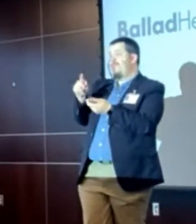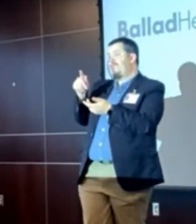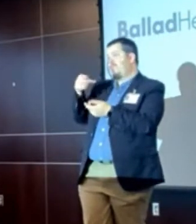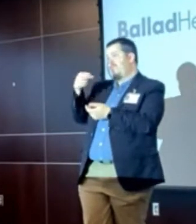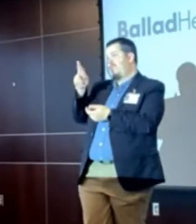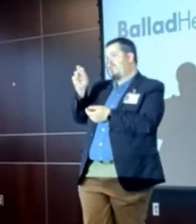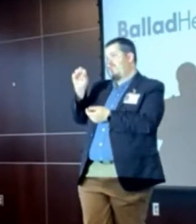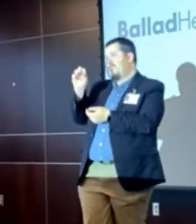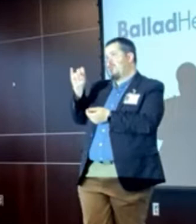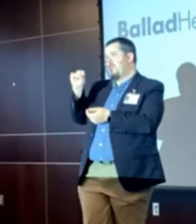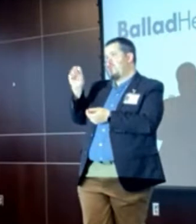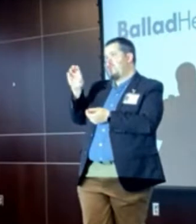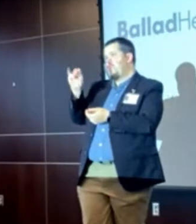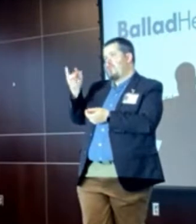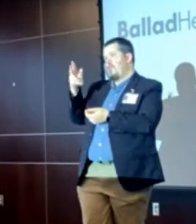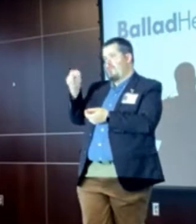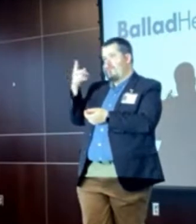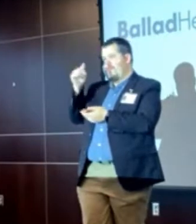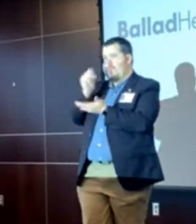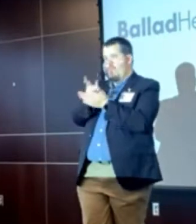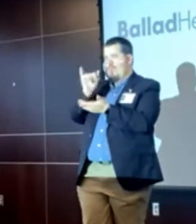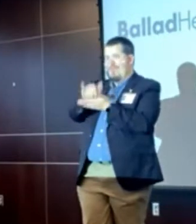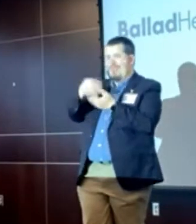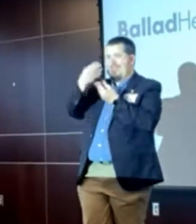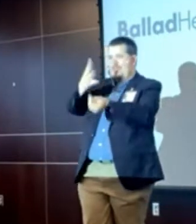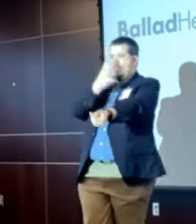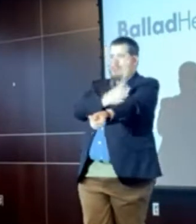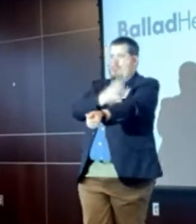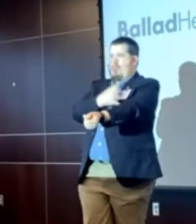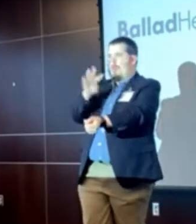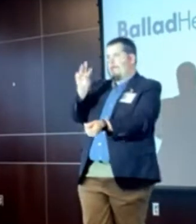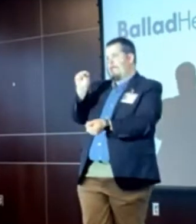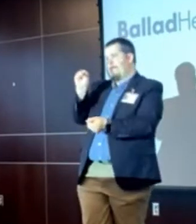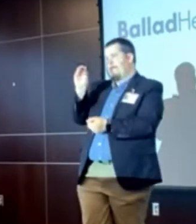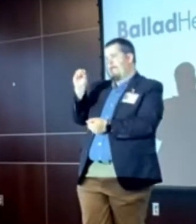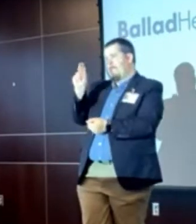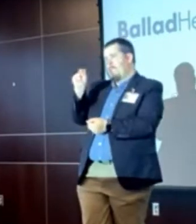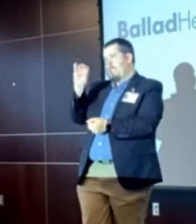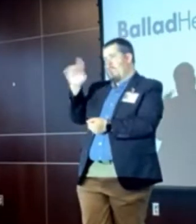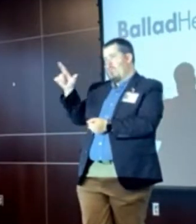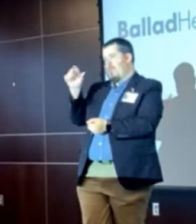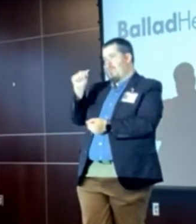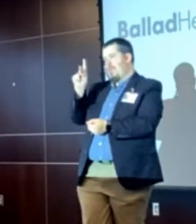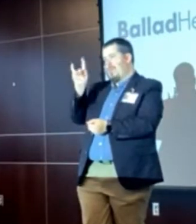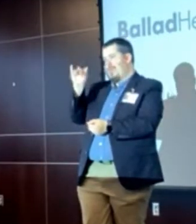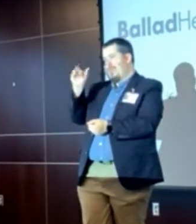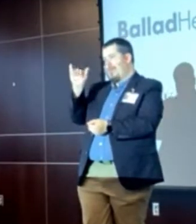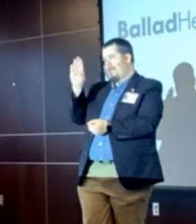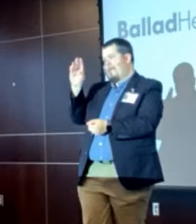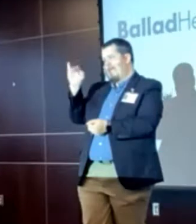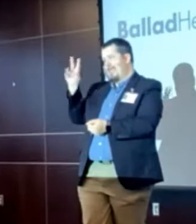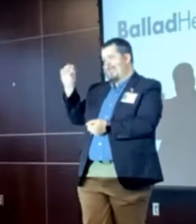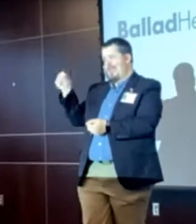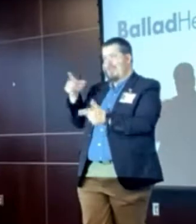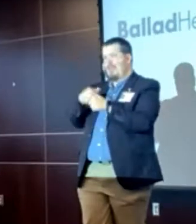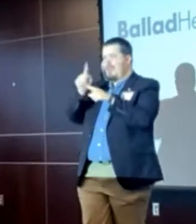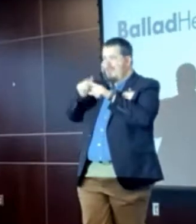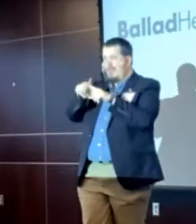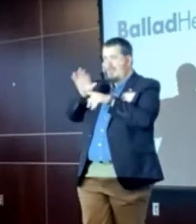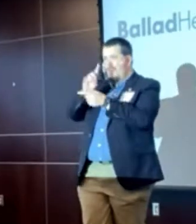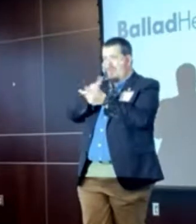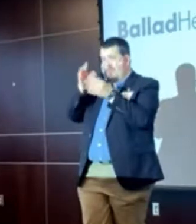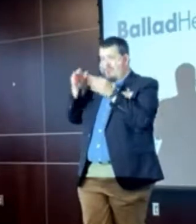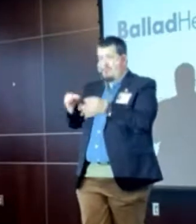that. So the physicians are making that determination based on their individual risk of the patient.